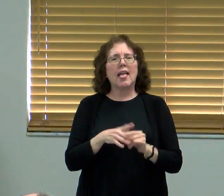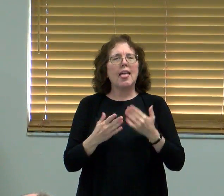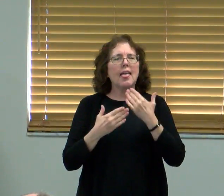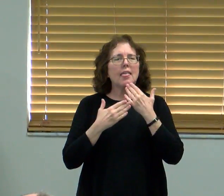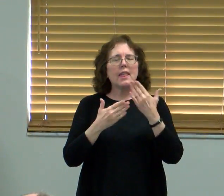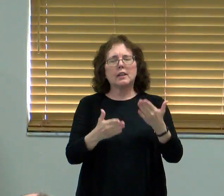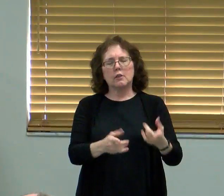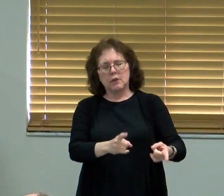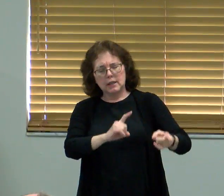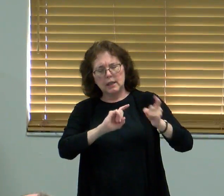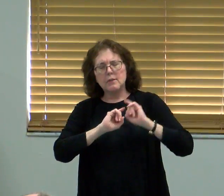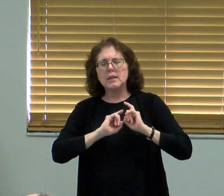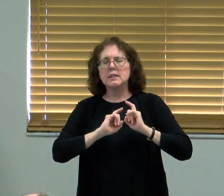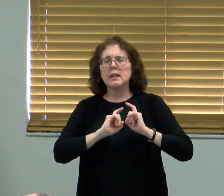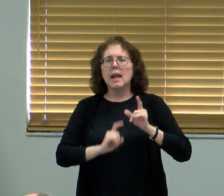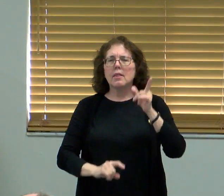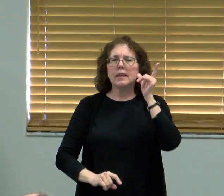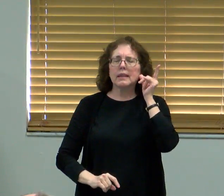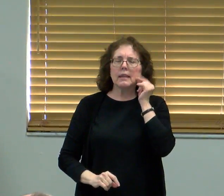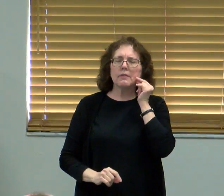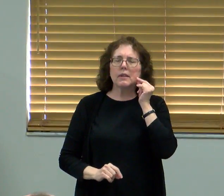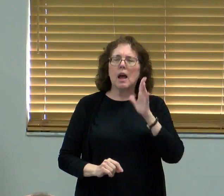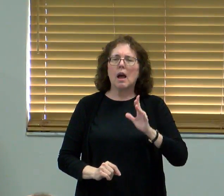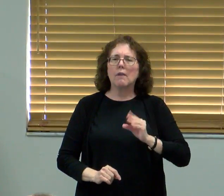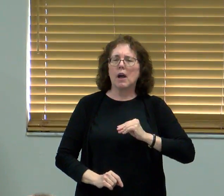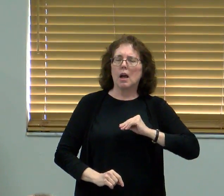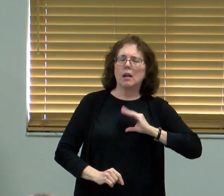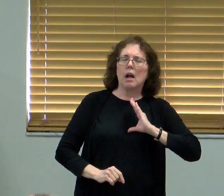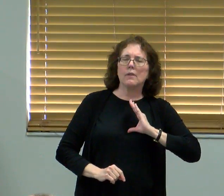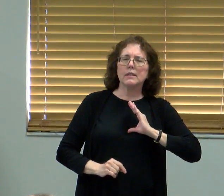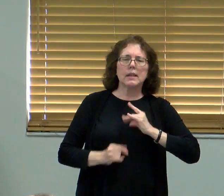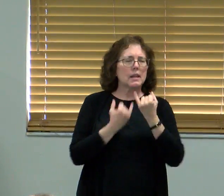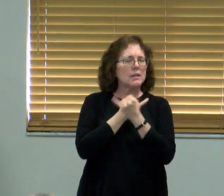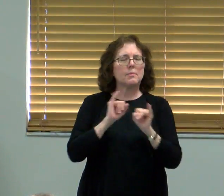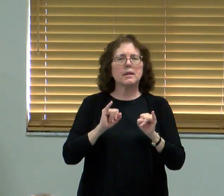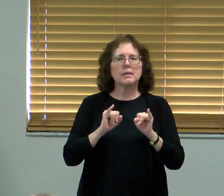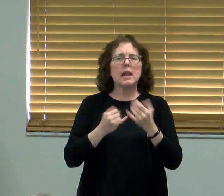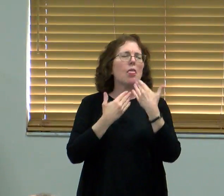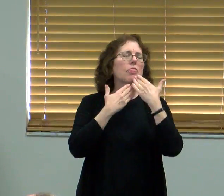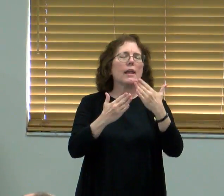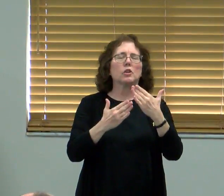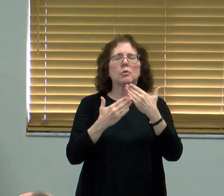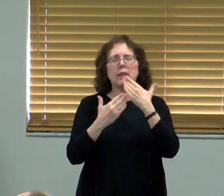us with this gift of confidence and independence. We are forever grateful. Thank you.